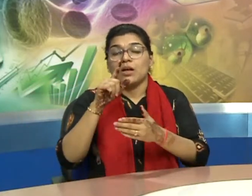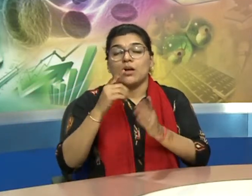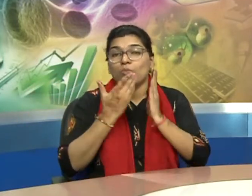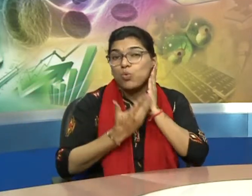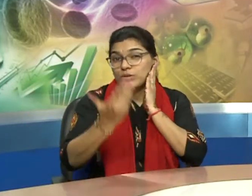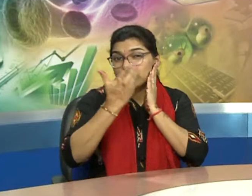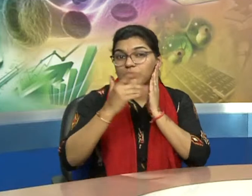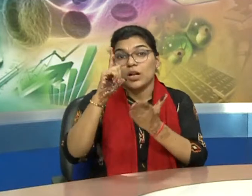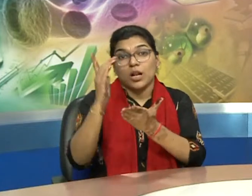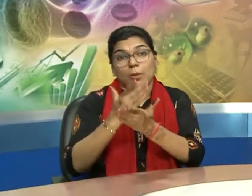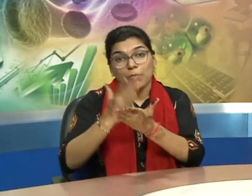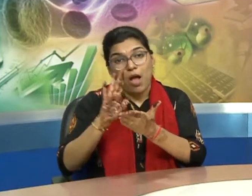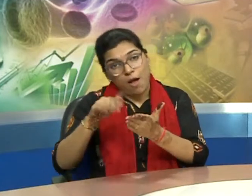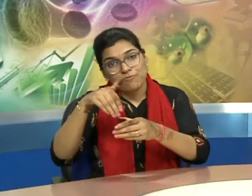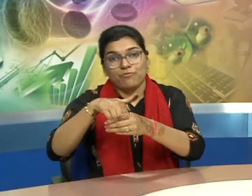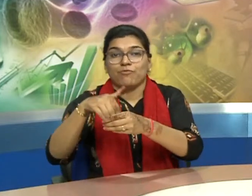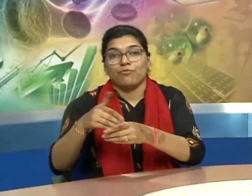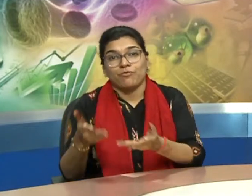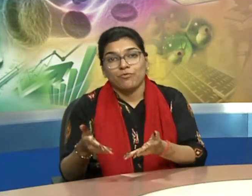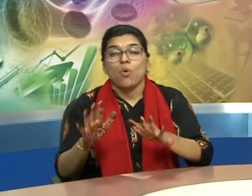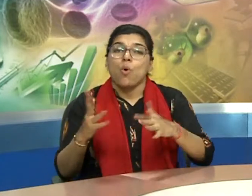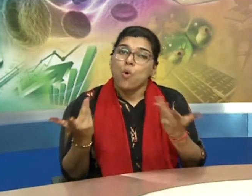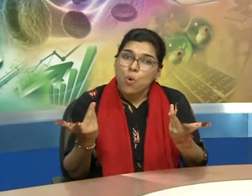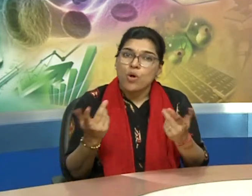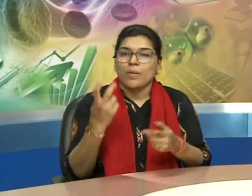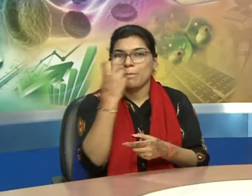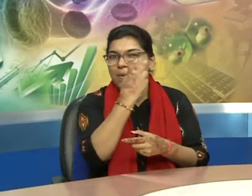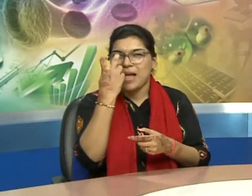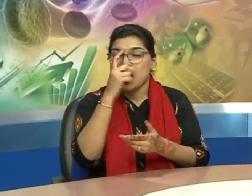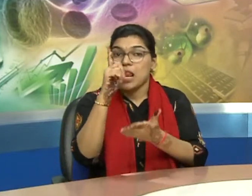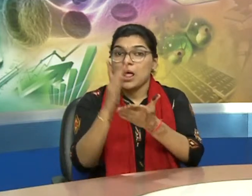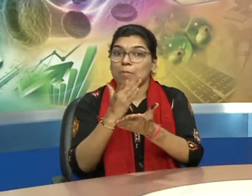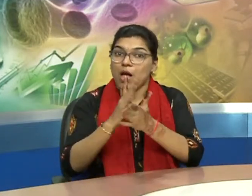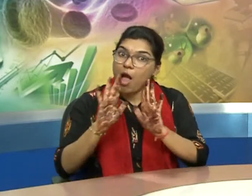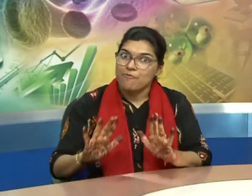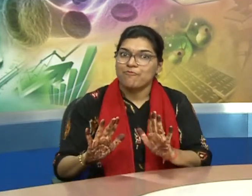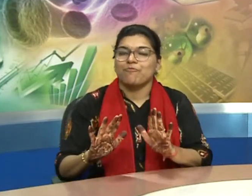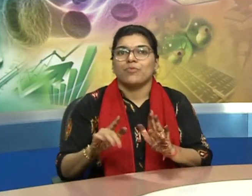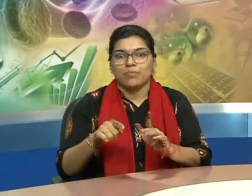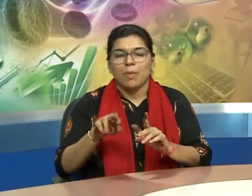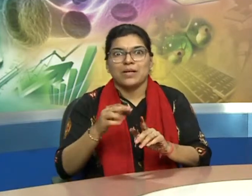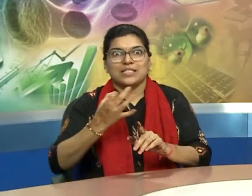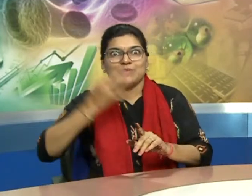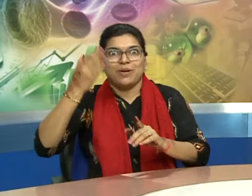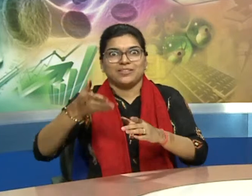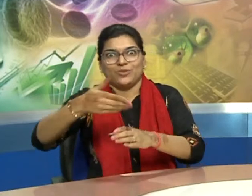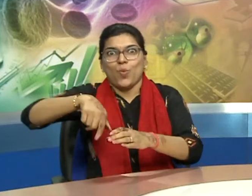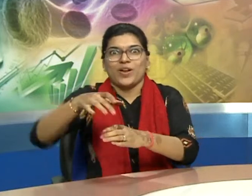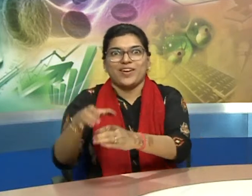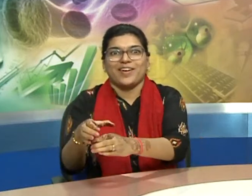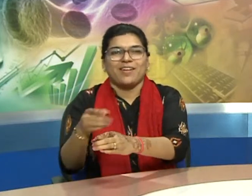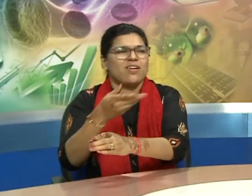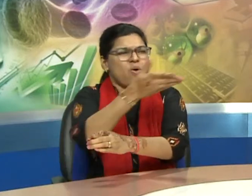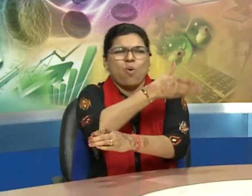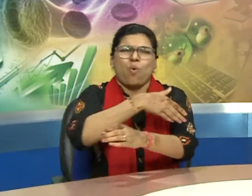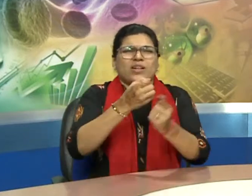Examples are like there are some music library, or sometimes there are some braille